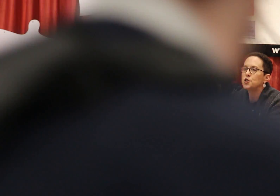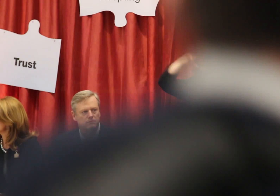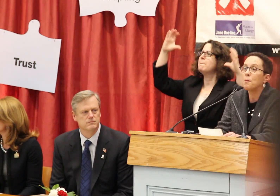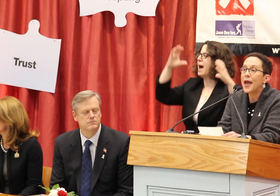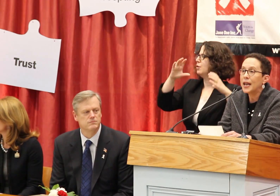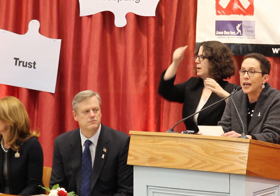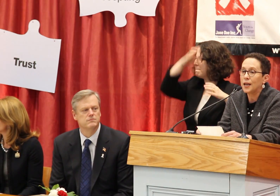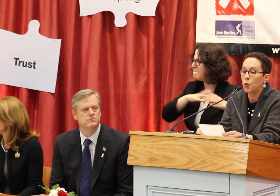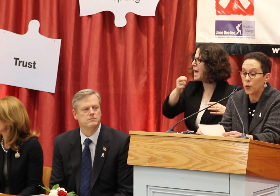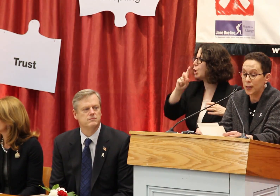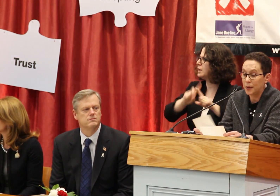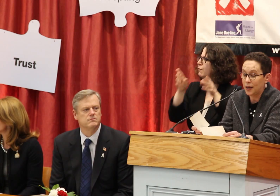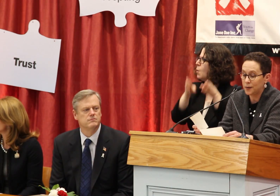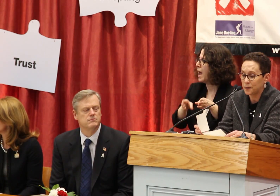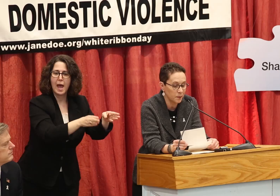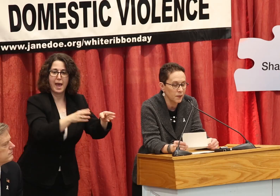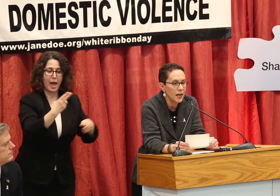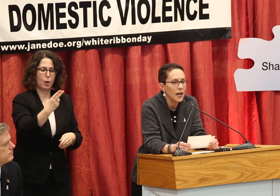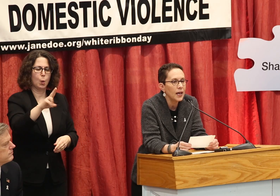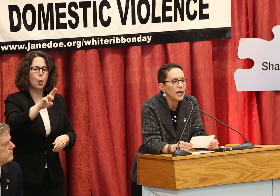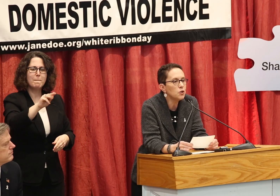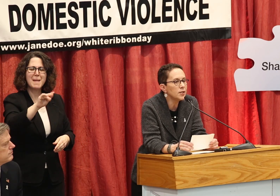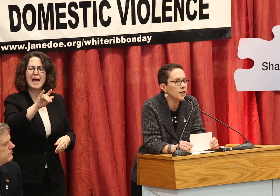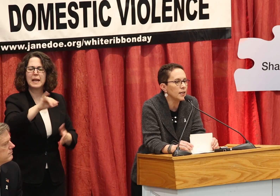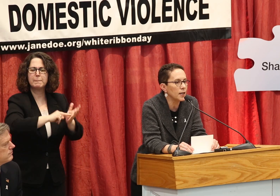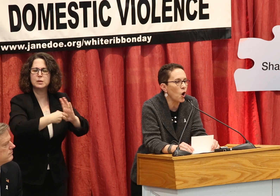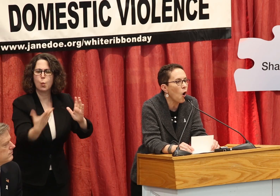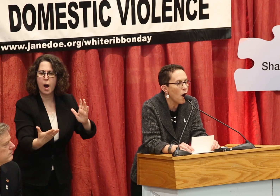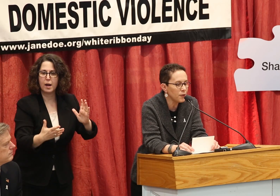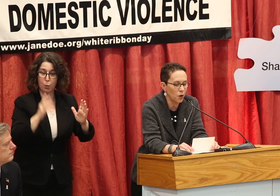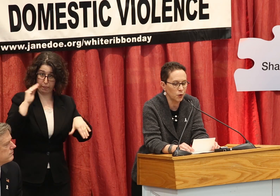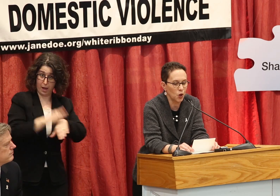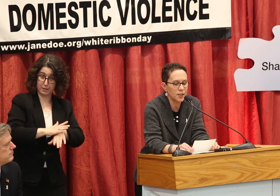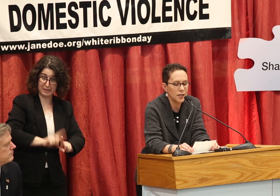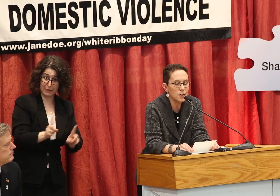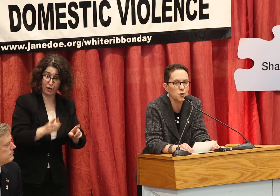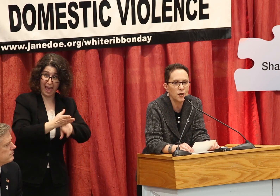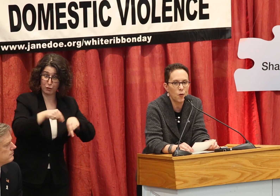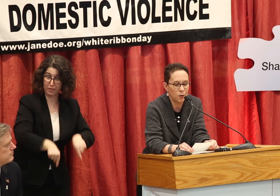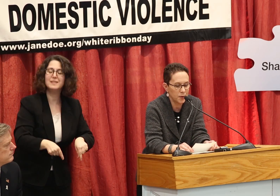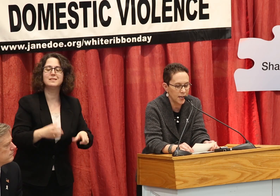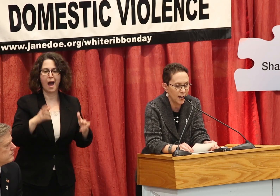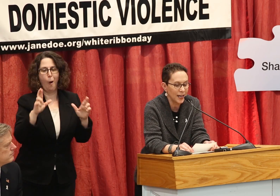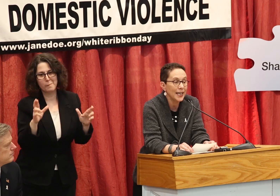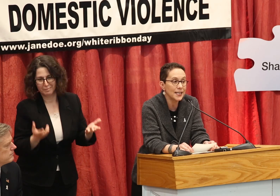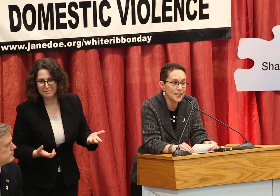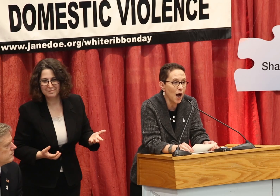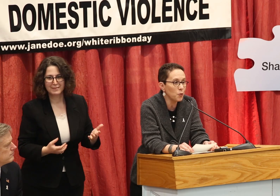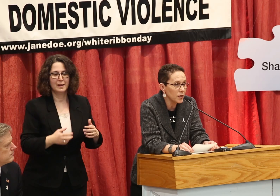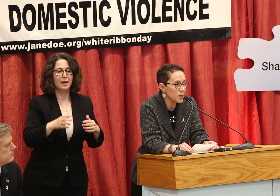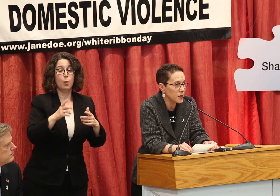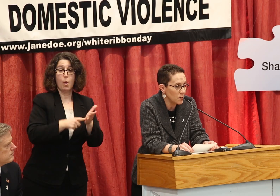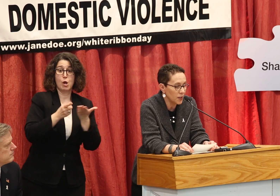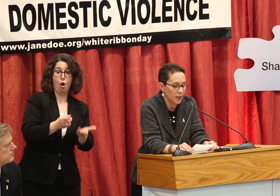and what does humanity really mean? Interestingly, and often overlooked, the history of White Ribbon Day is